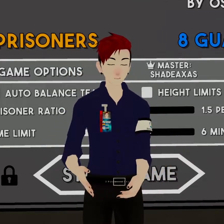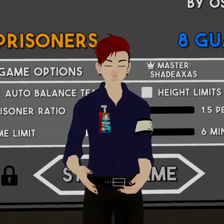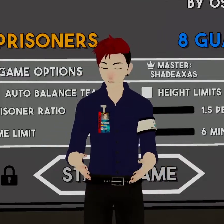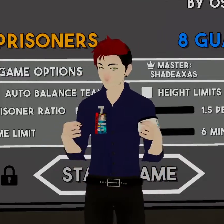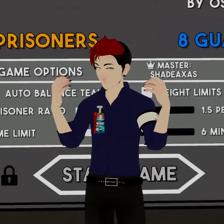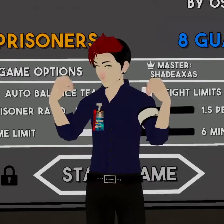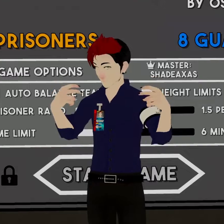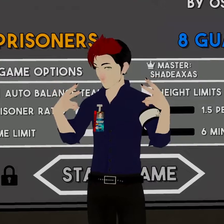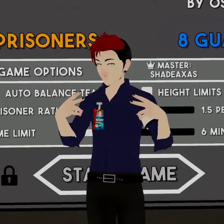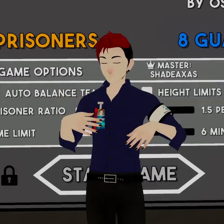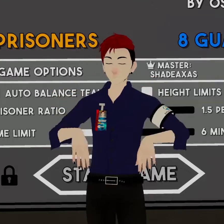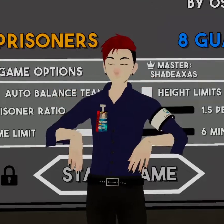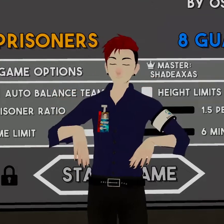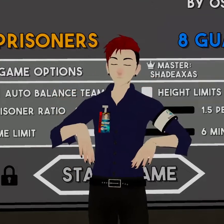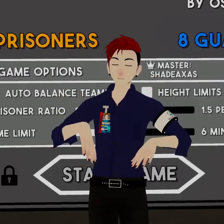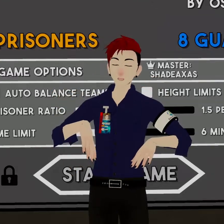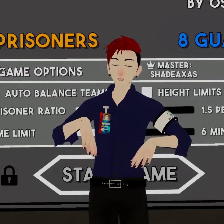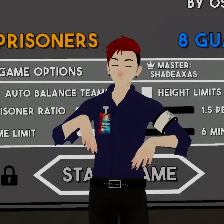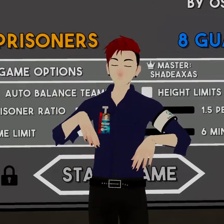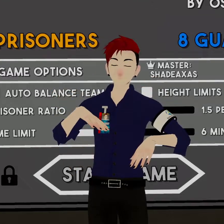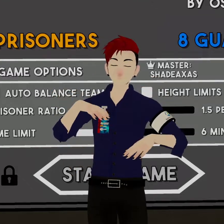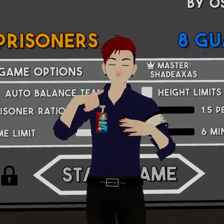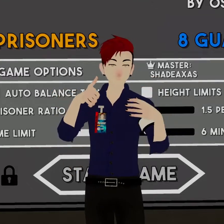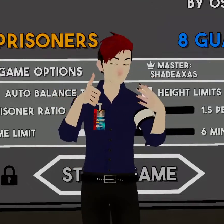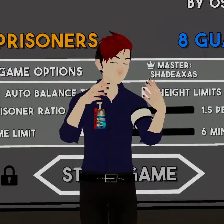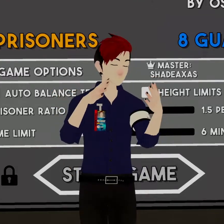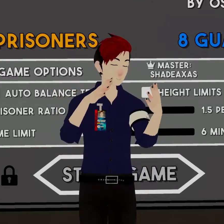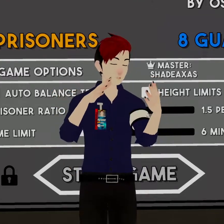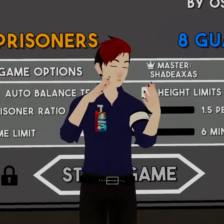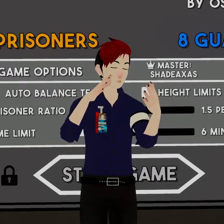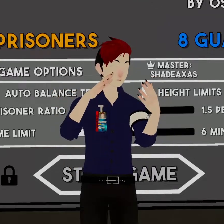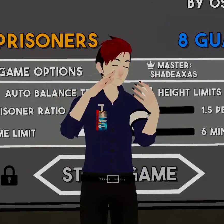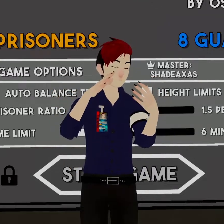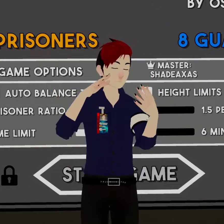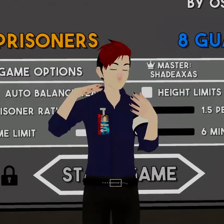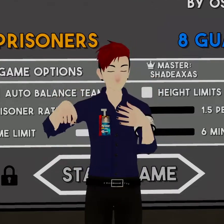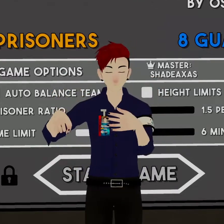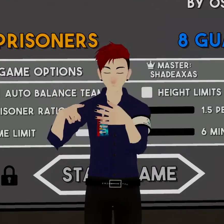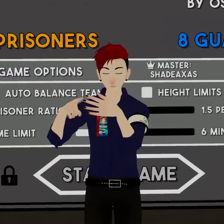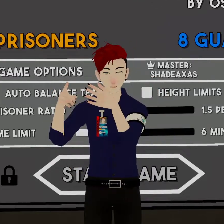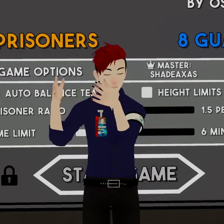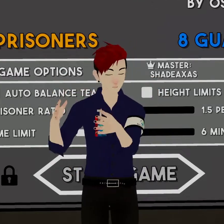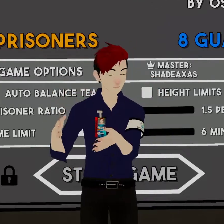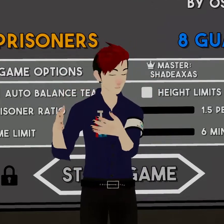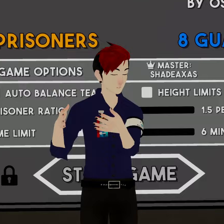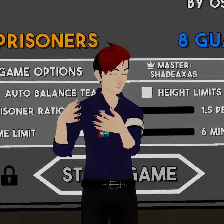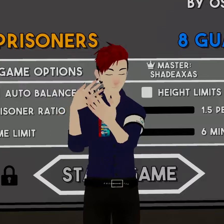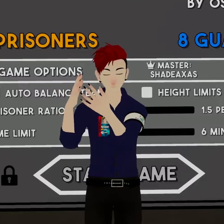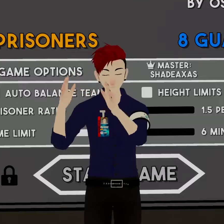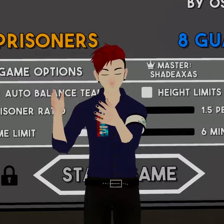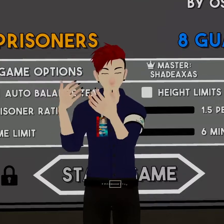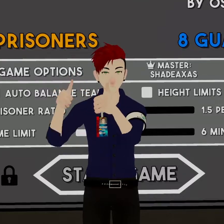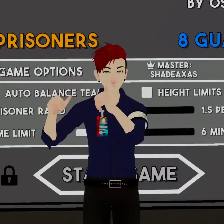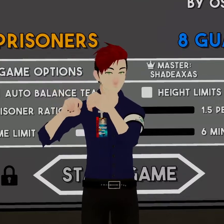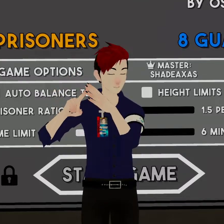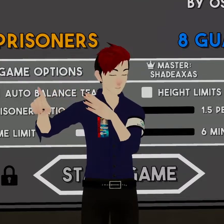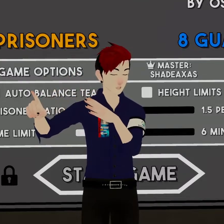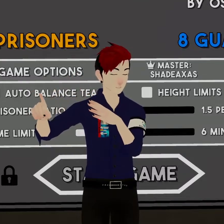yet. All right. So the prisoners to try and